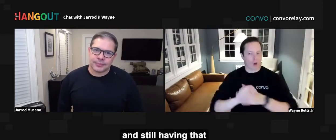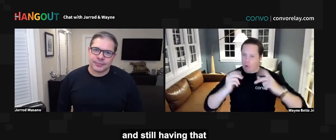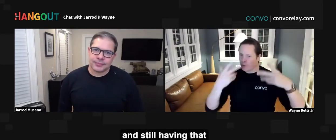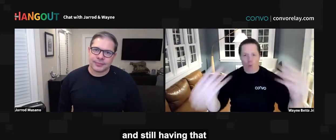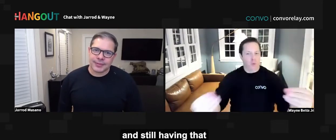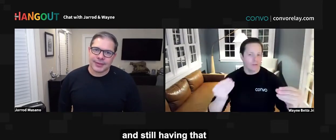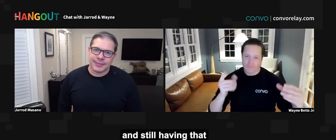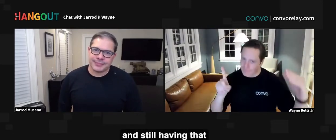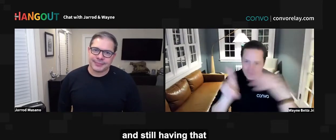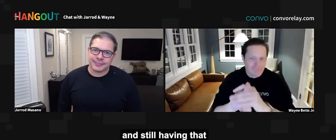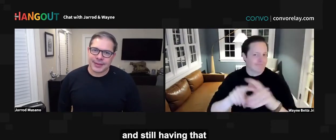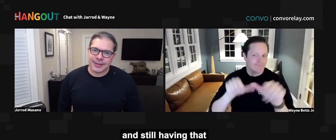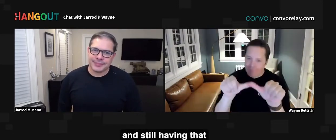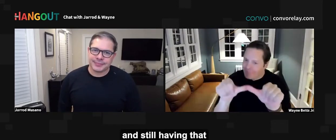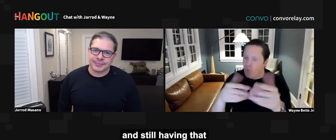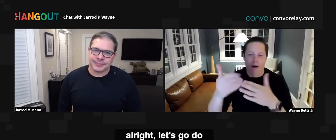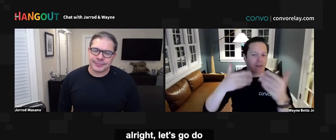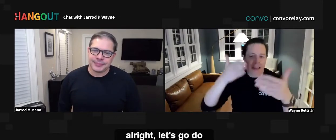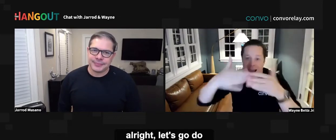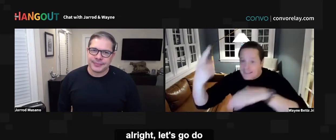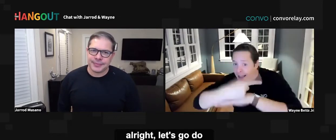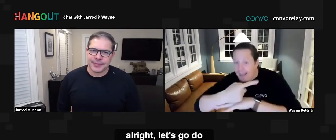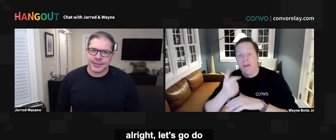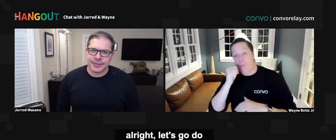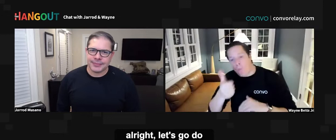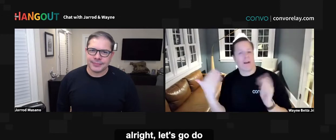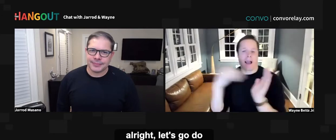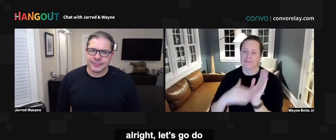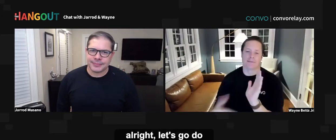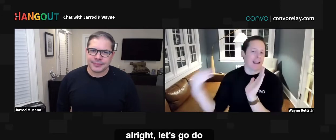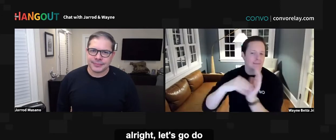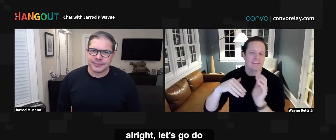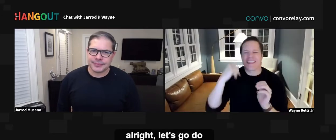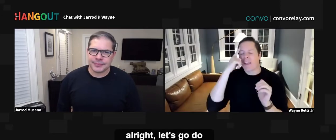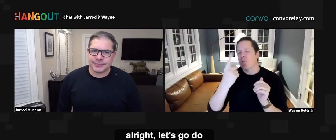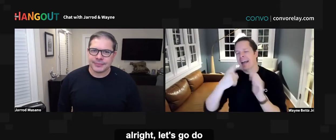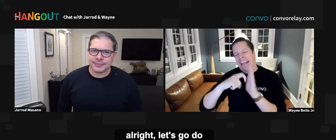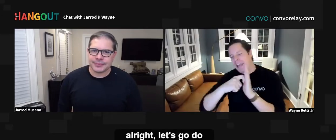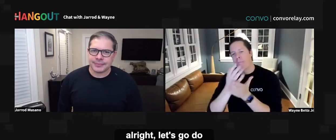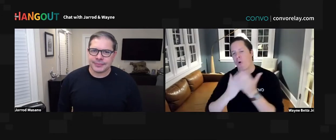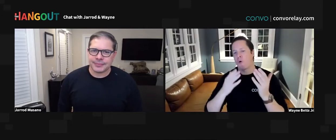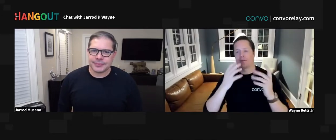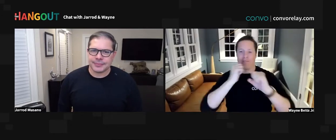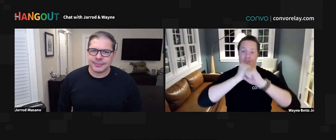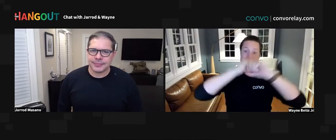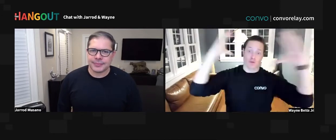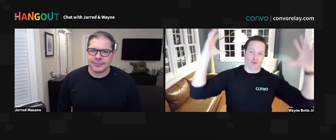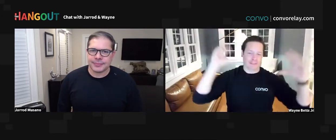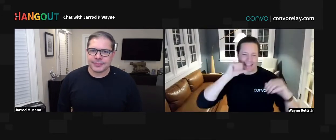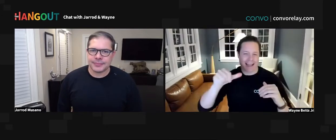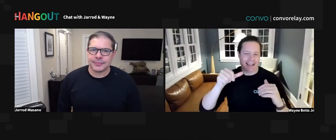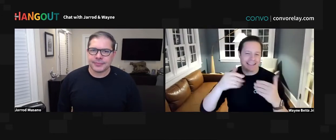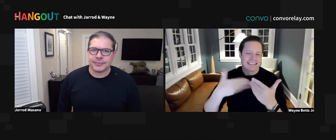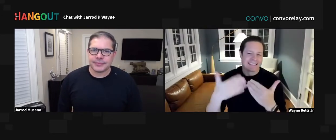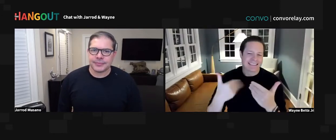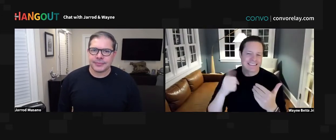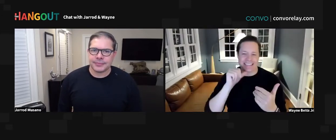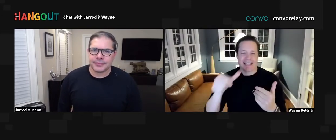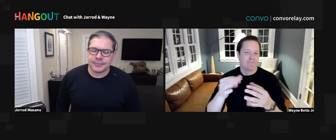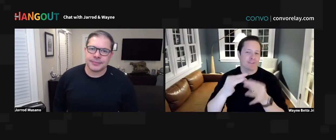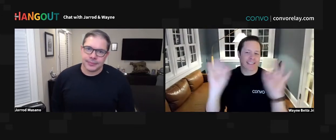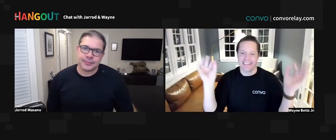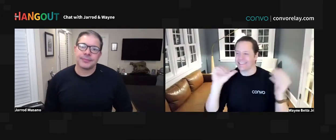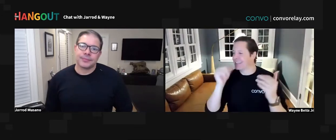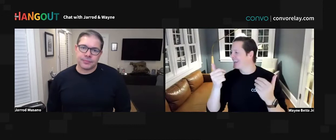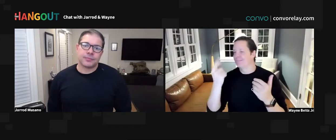still having that same mentality of, all right, let's go do the grind again, right? That's the key part, I feel.